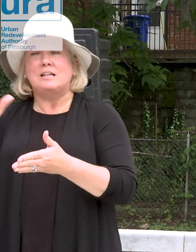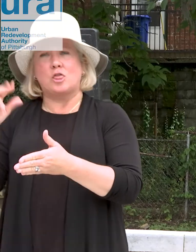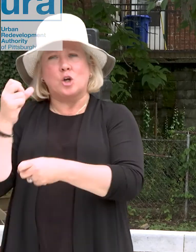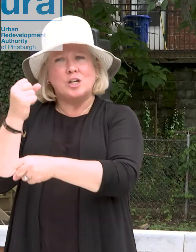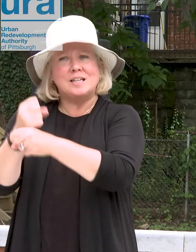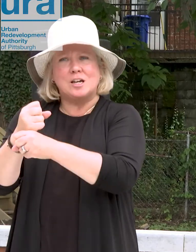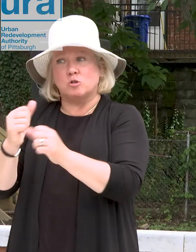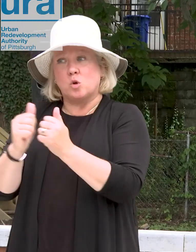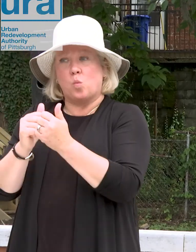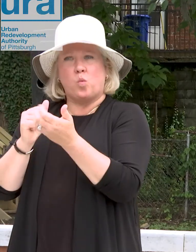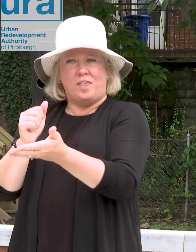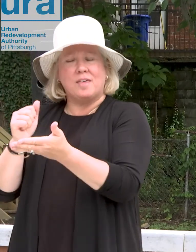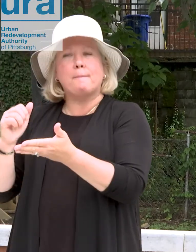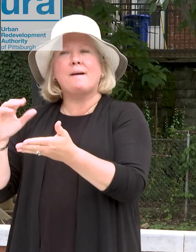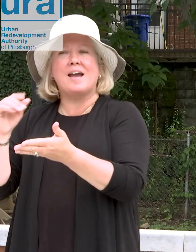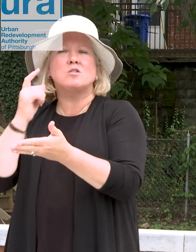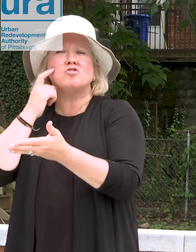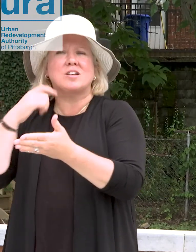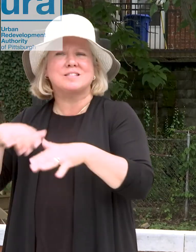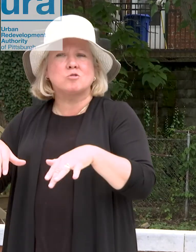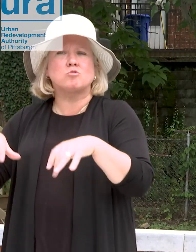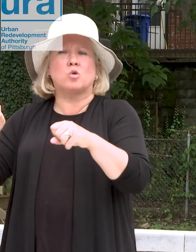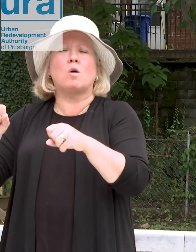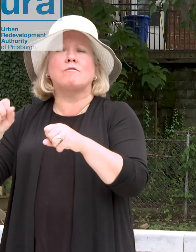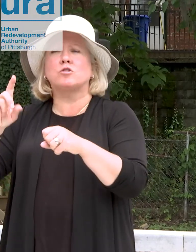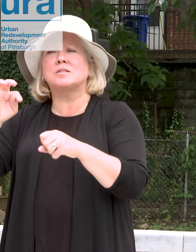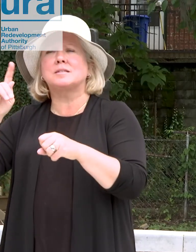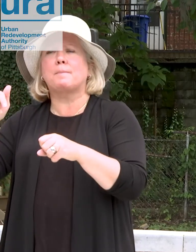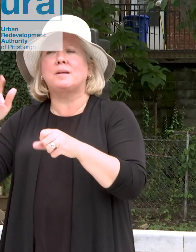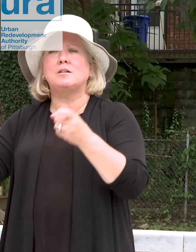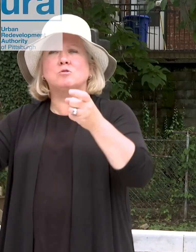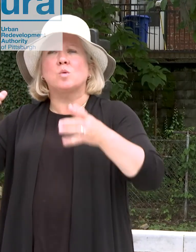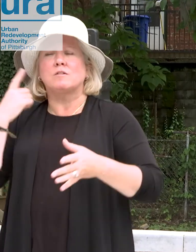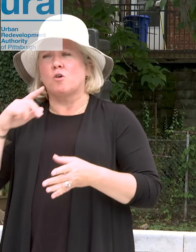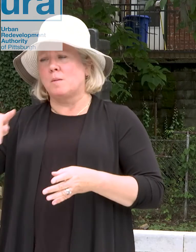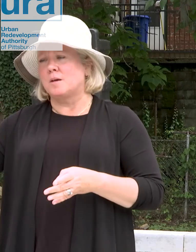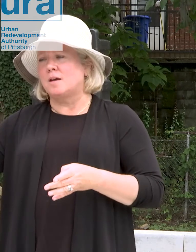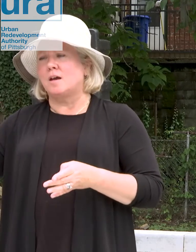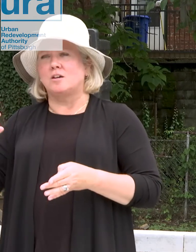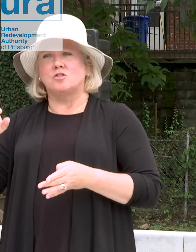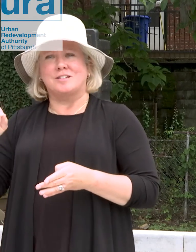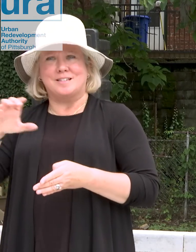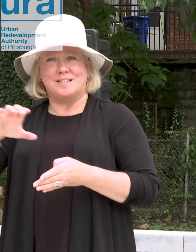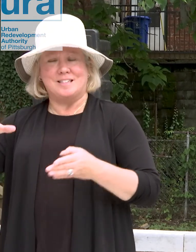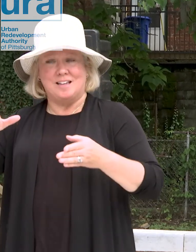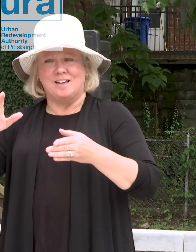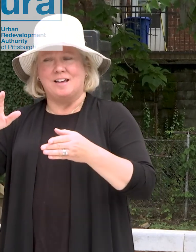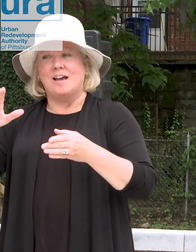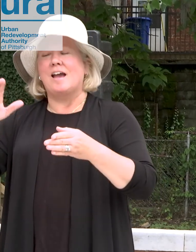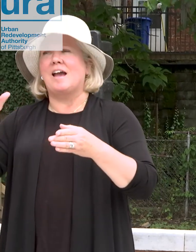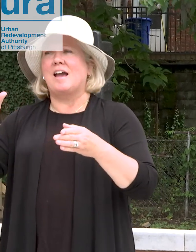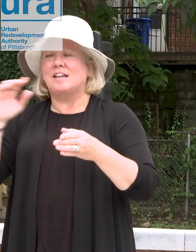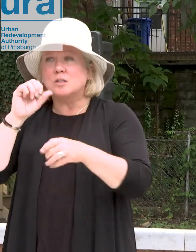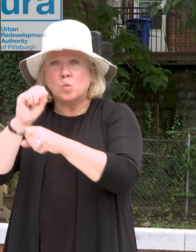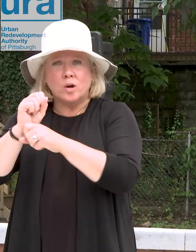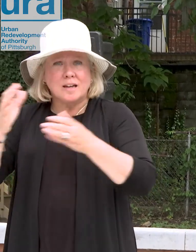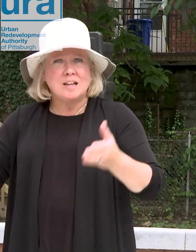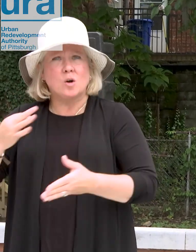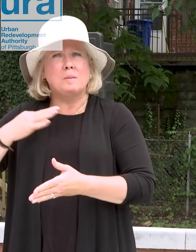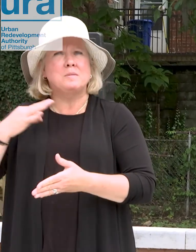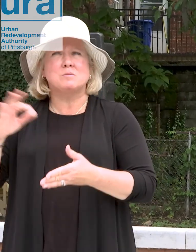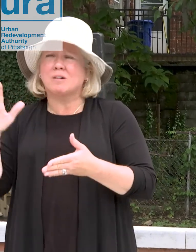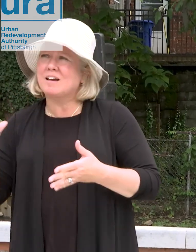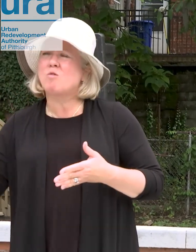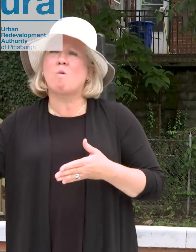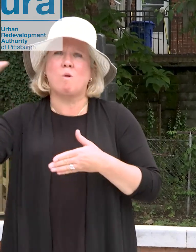as the Deputy Executive Director of the PHDC and has transformed the work that's happening not only here in the Hill District, but across Pittsburgh's